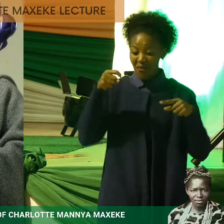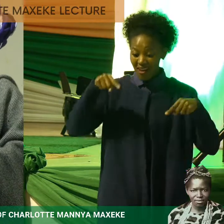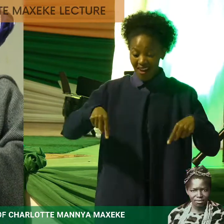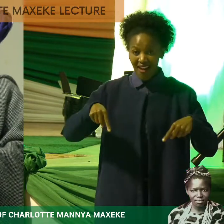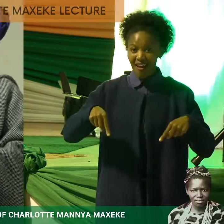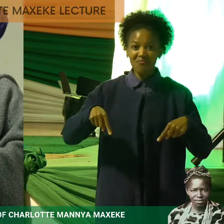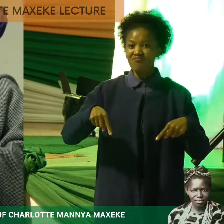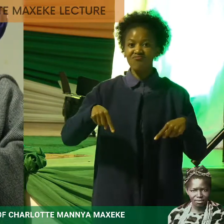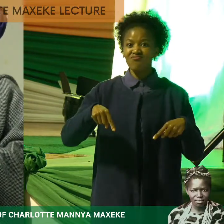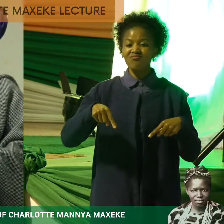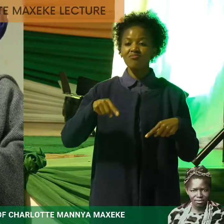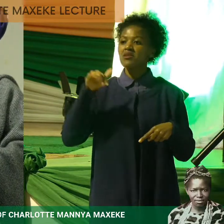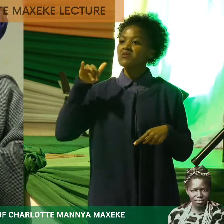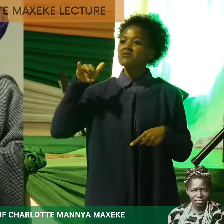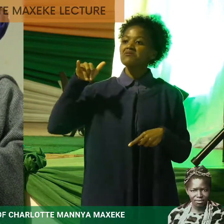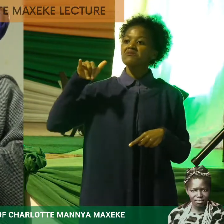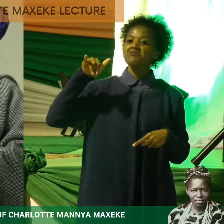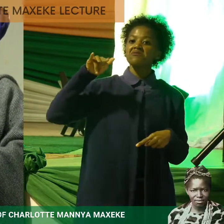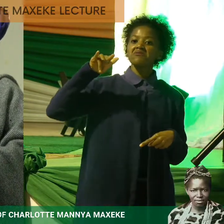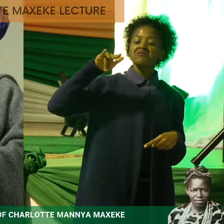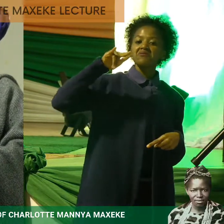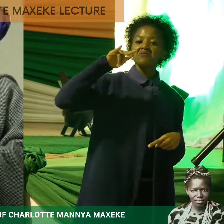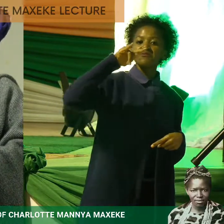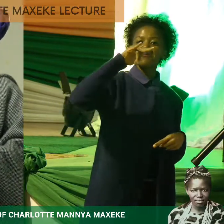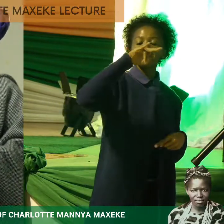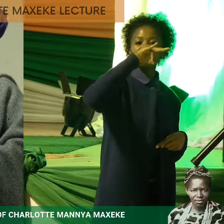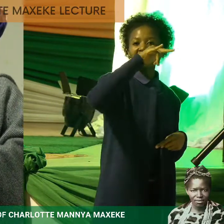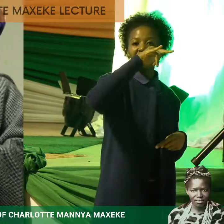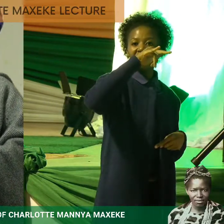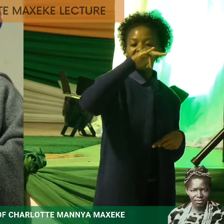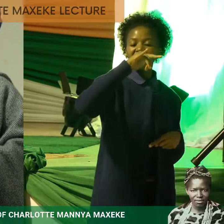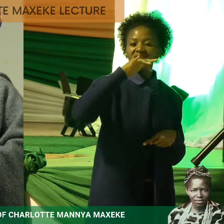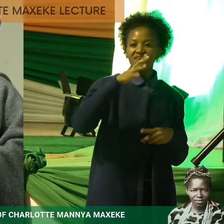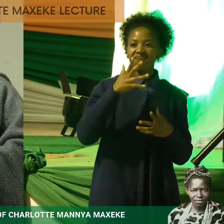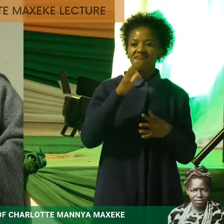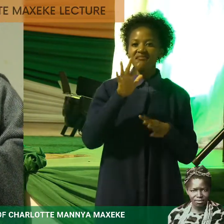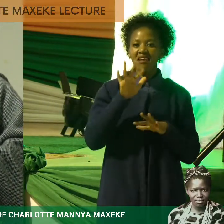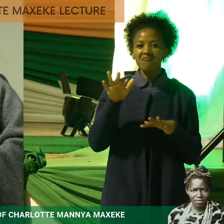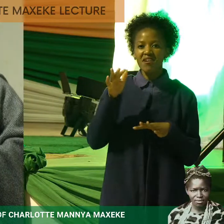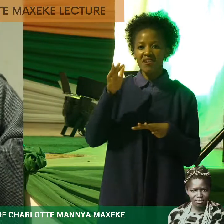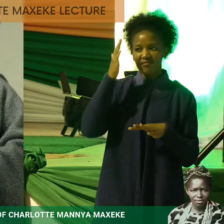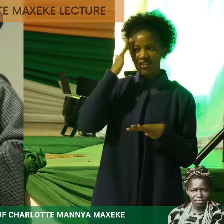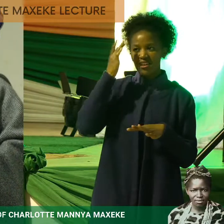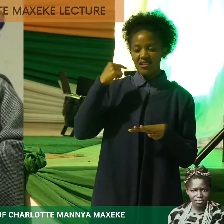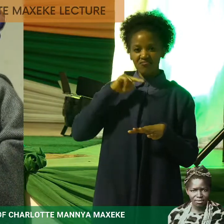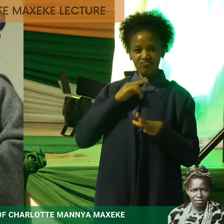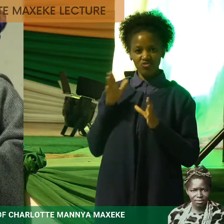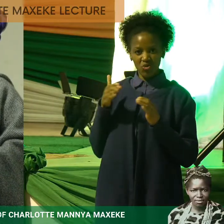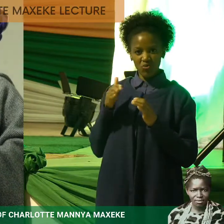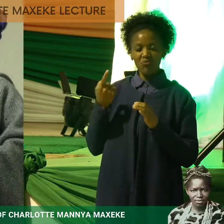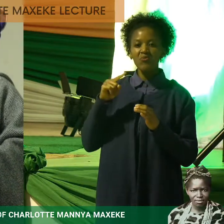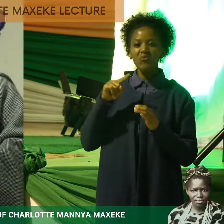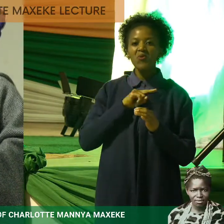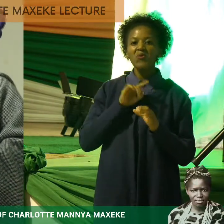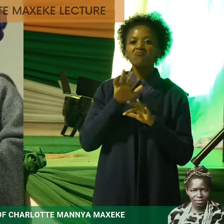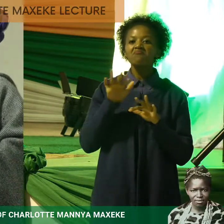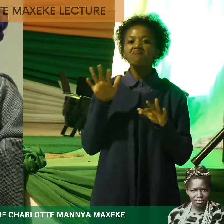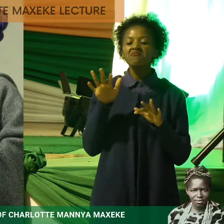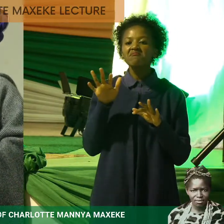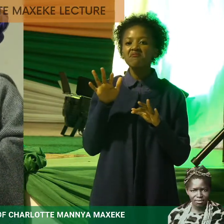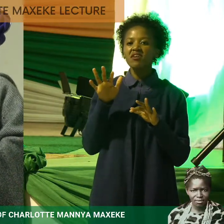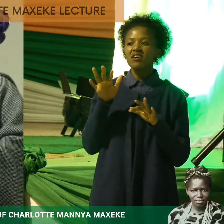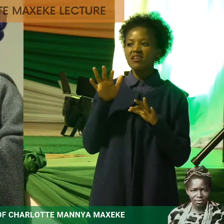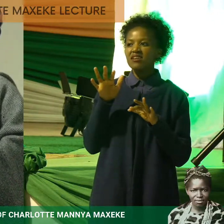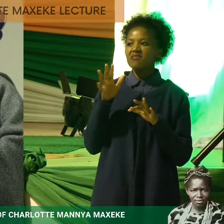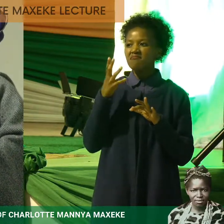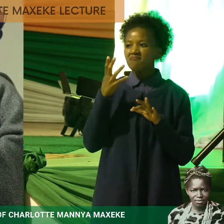machine. Abantu ke abalaziyo eli qela lethu Si babanye babandu abaqhamileyo kulo hulumende